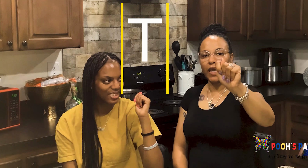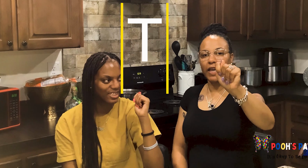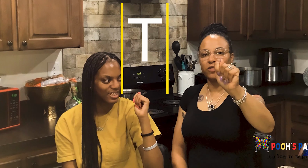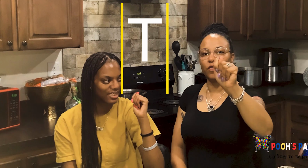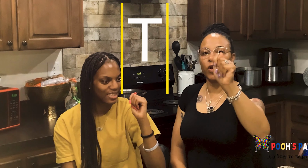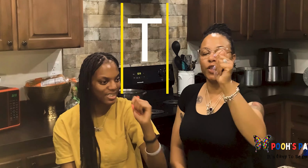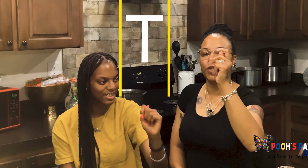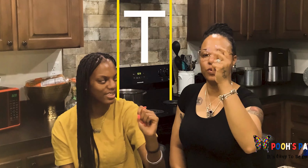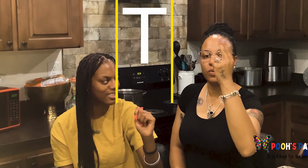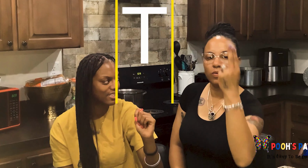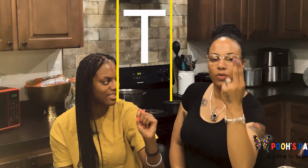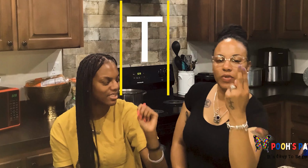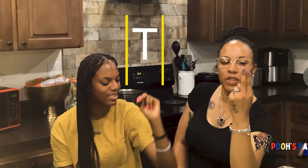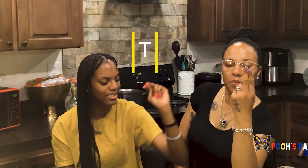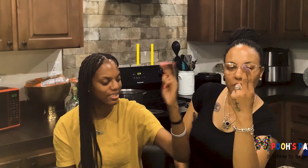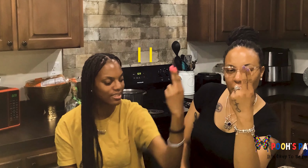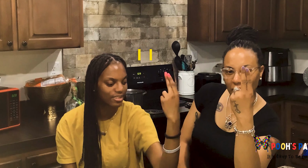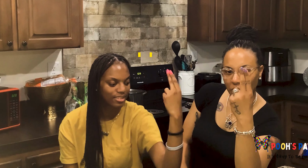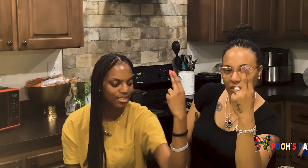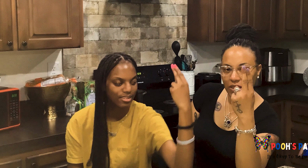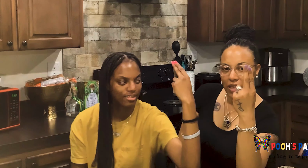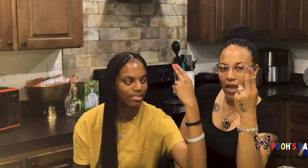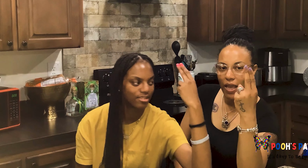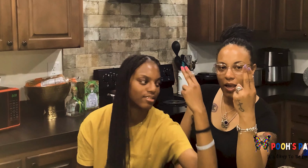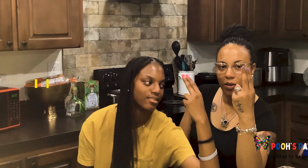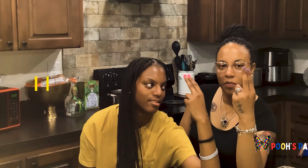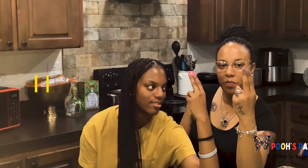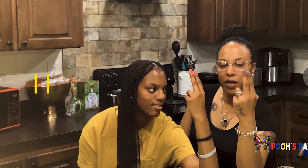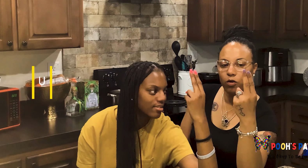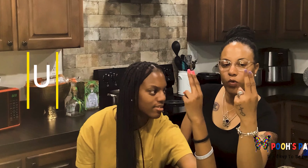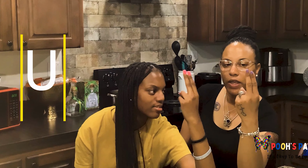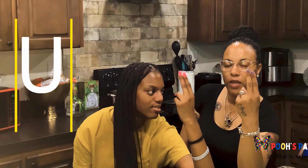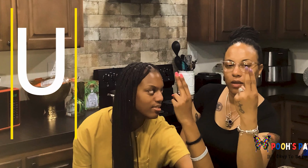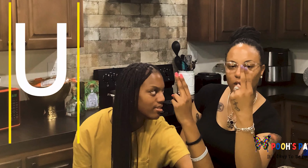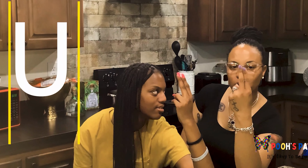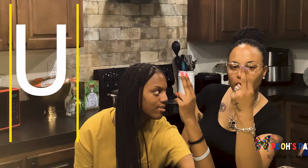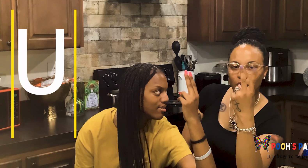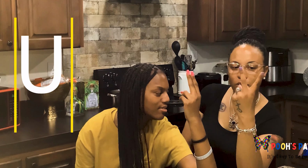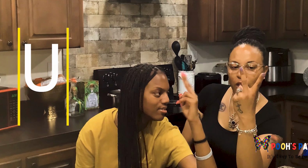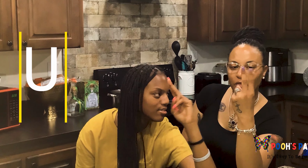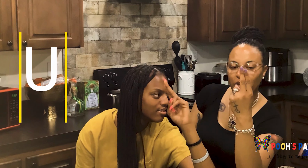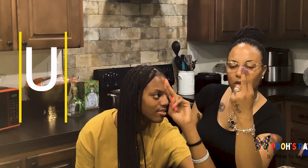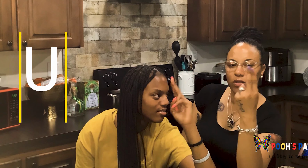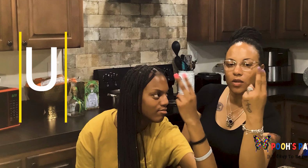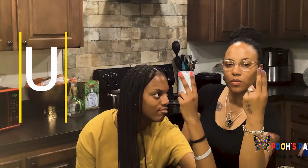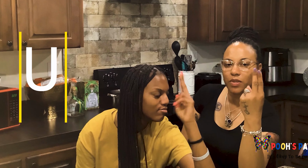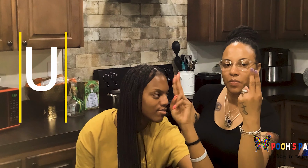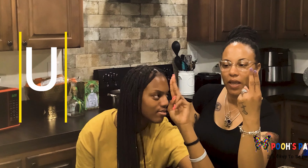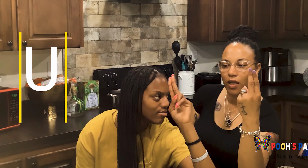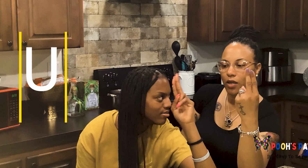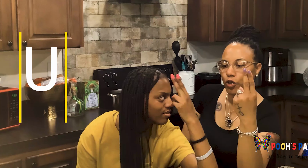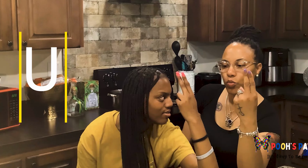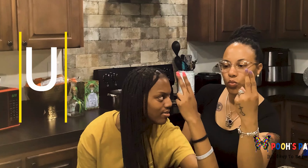Next, for a U, we simply make a peace sign, but we close our fingers up to make a U.